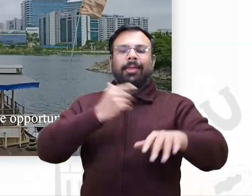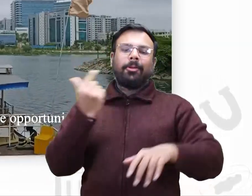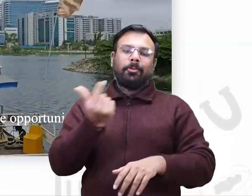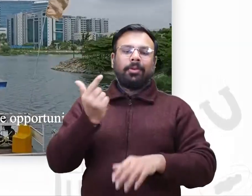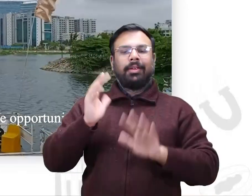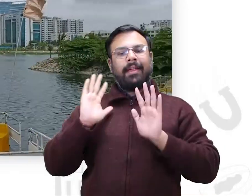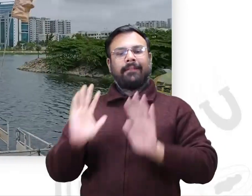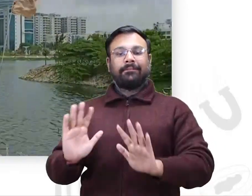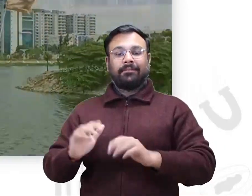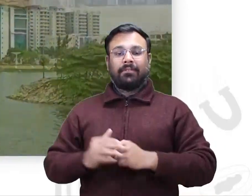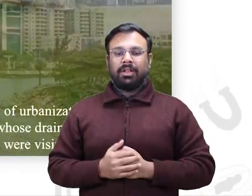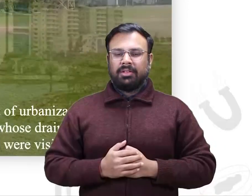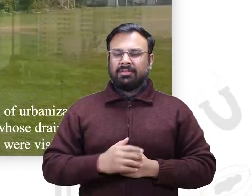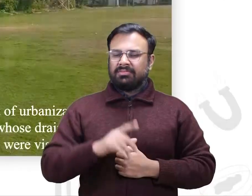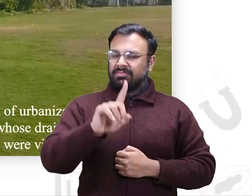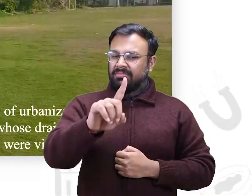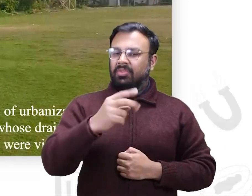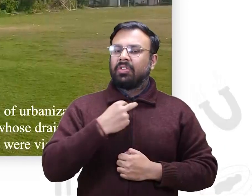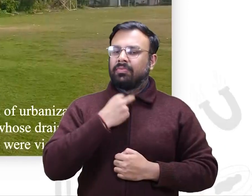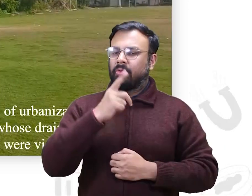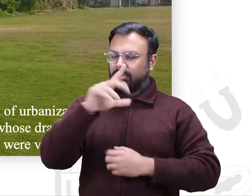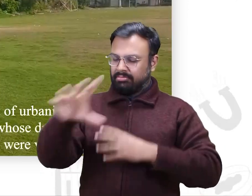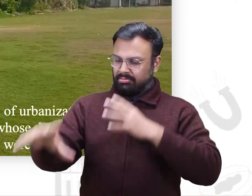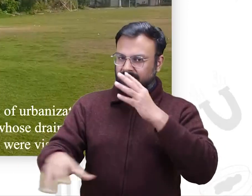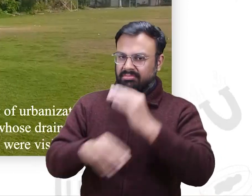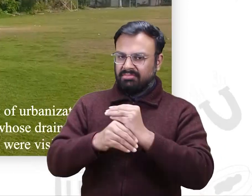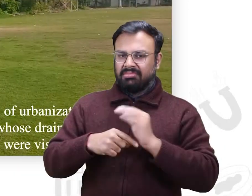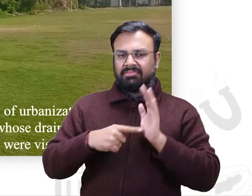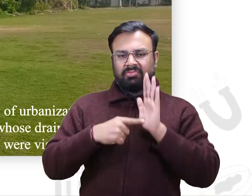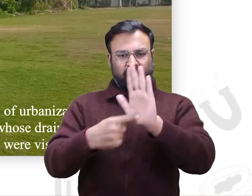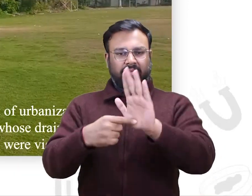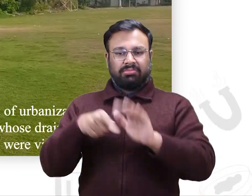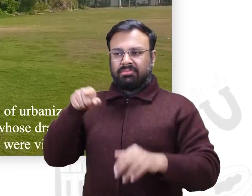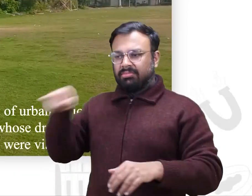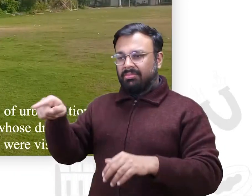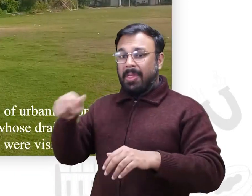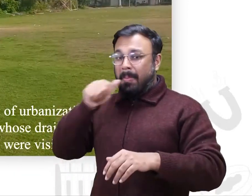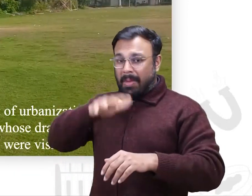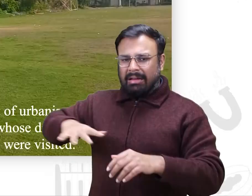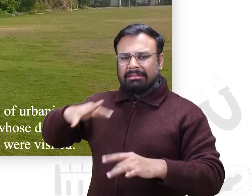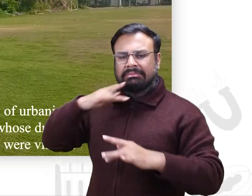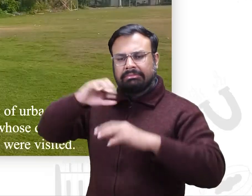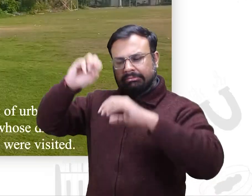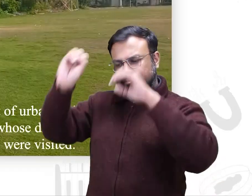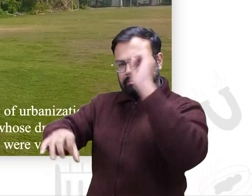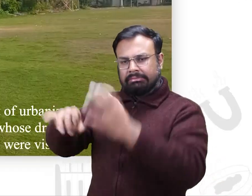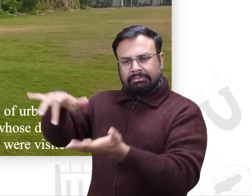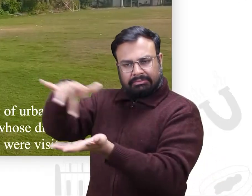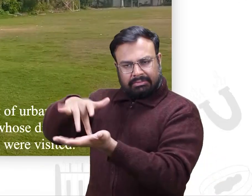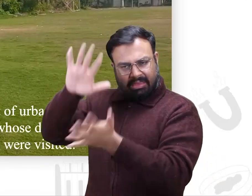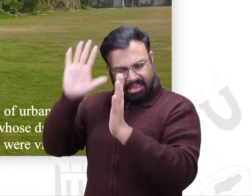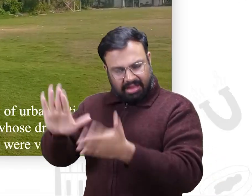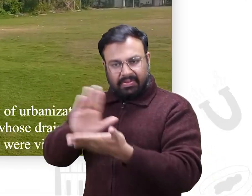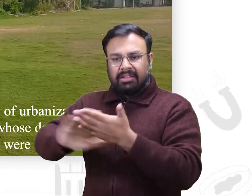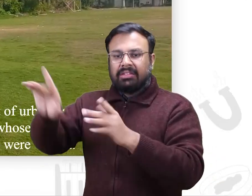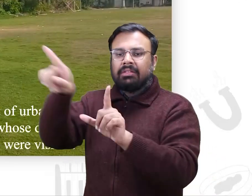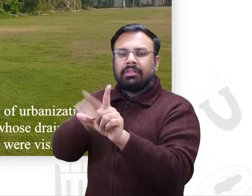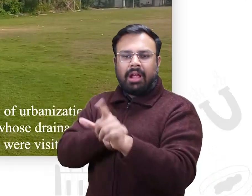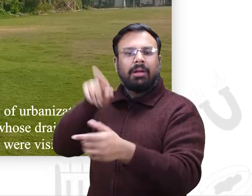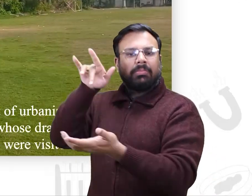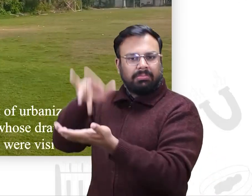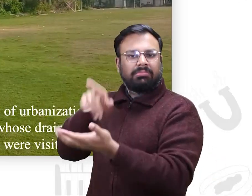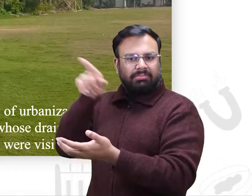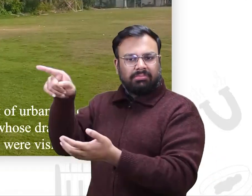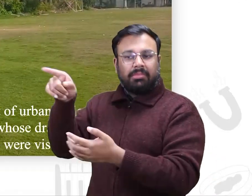tourism. Our voyages to the global impact of urbanization on lake degradation, some lakes in